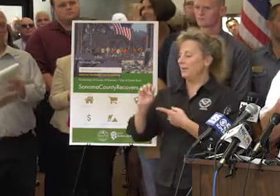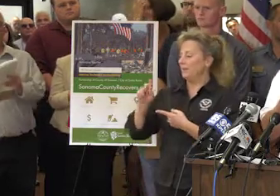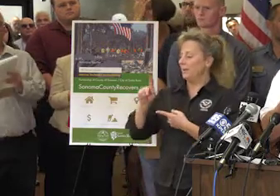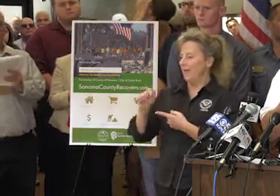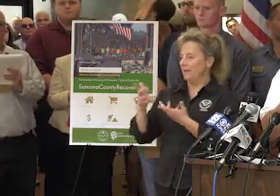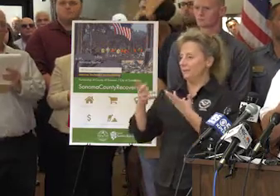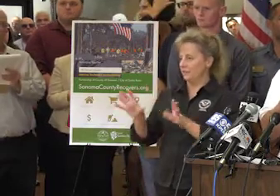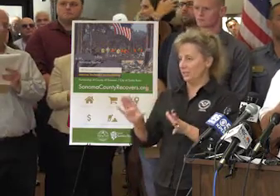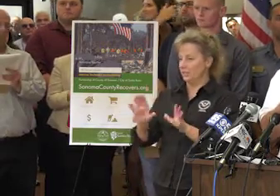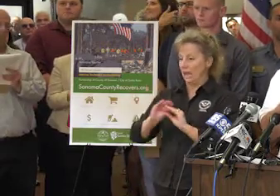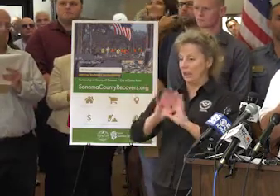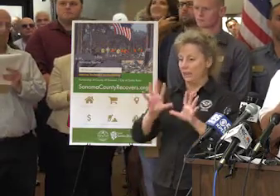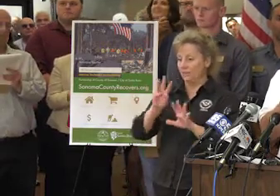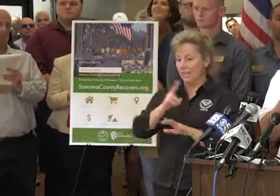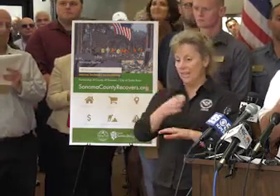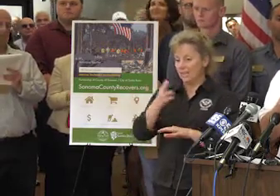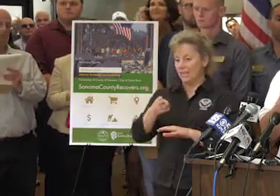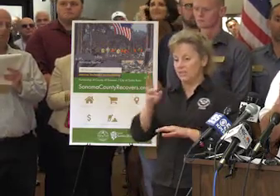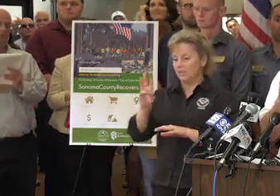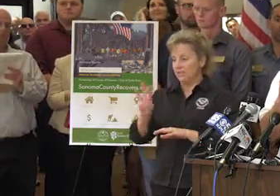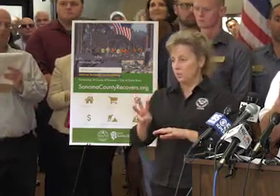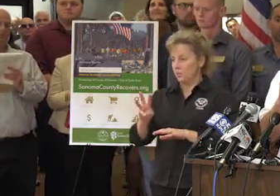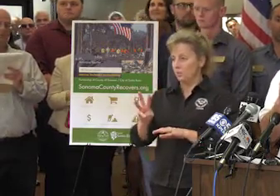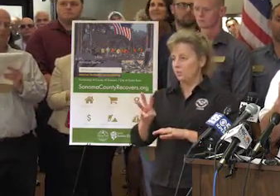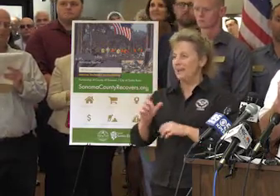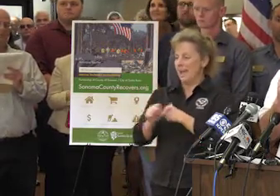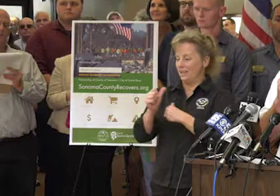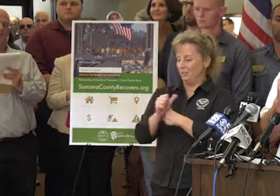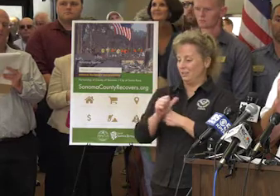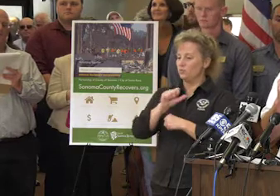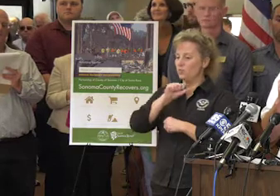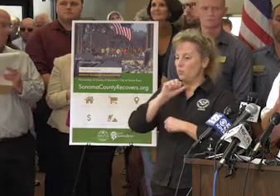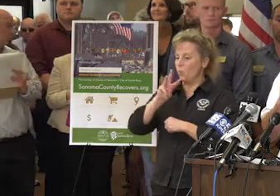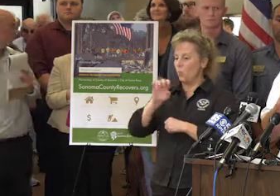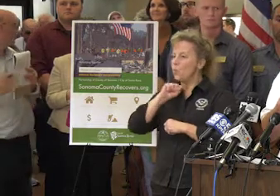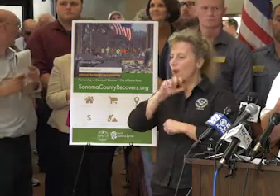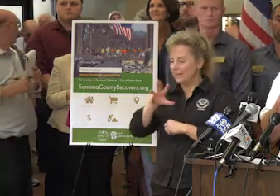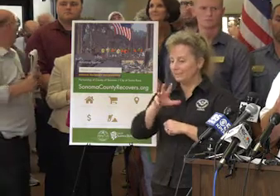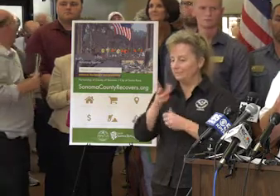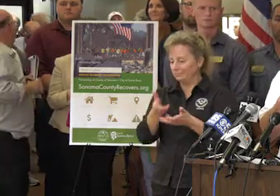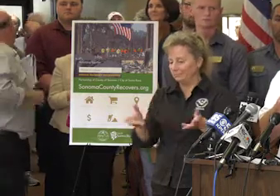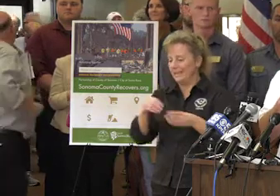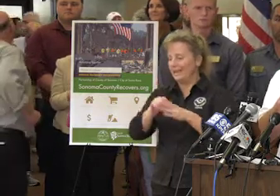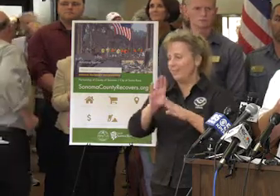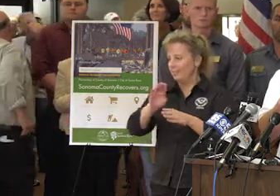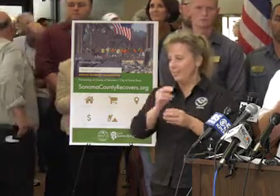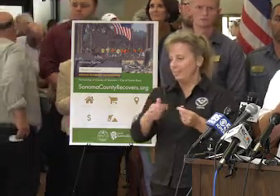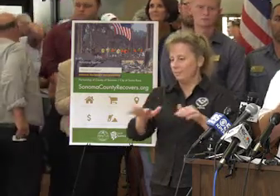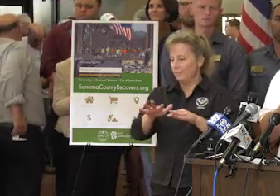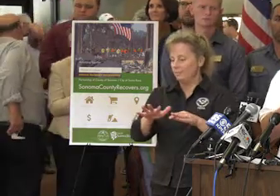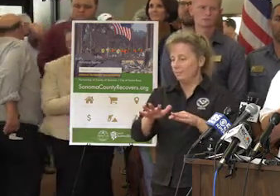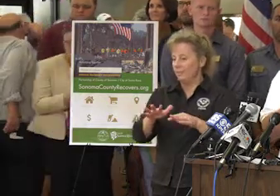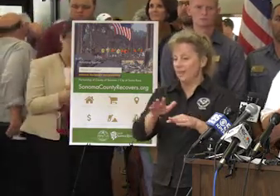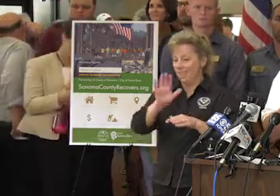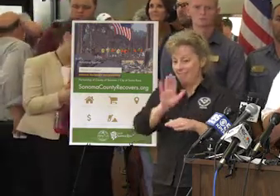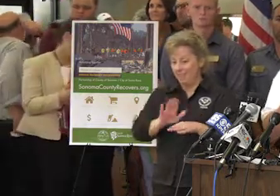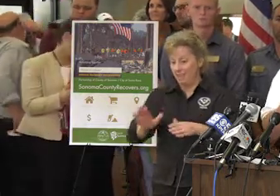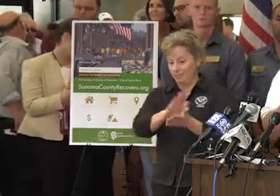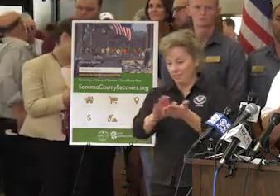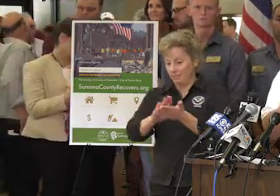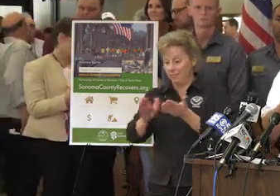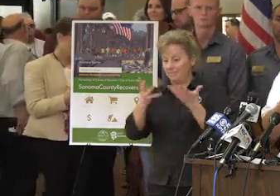has cleared all the HHW from the site. At that time, we'll be able to go in, assess the properties, and begin our testing process. We want to make sure